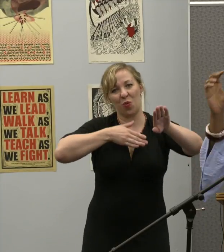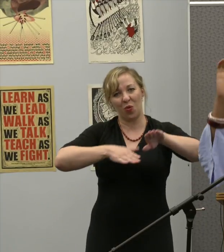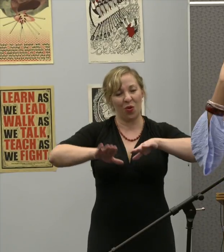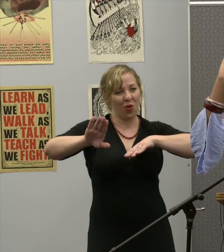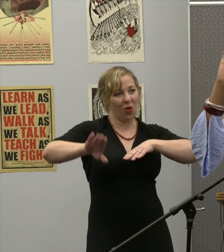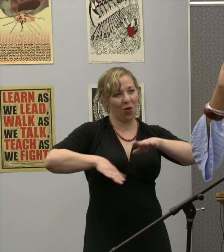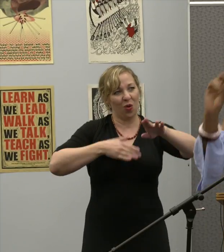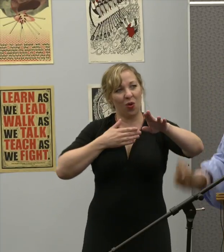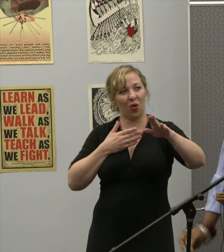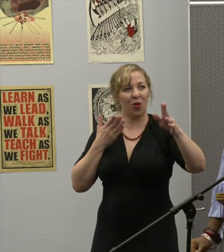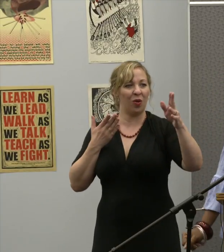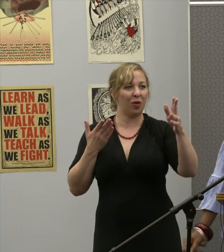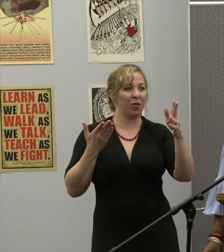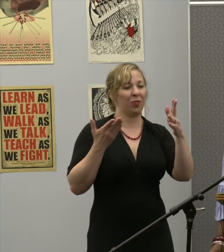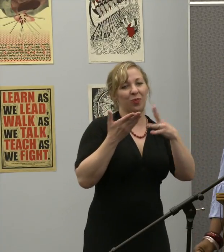Wade in the